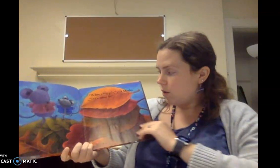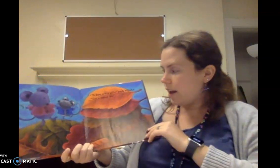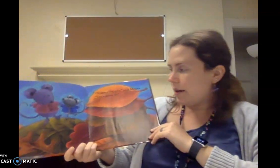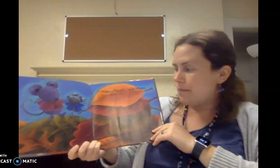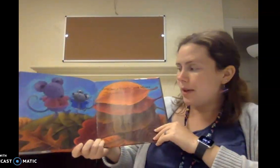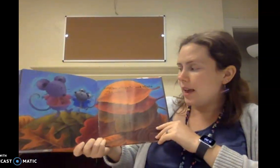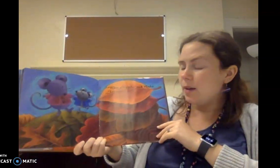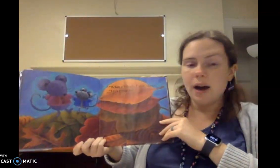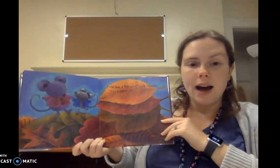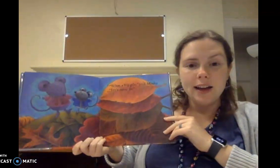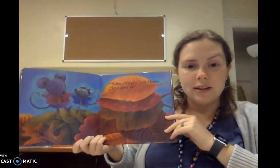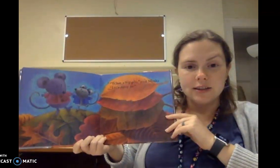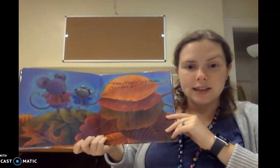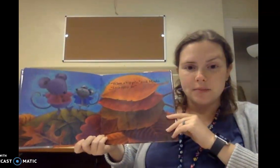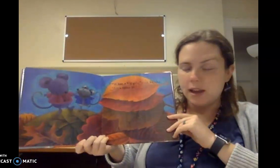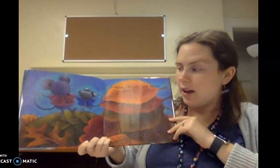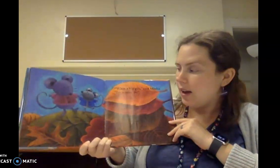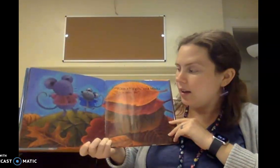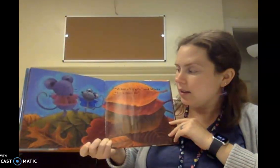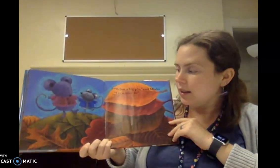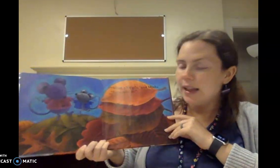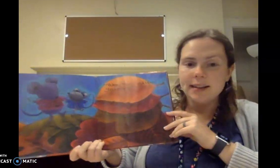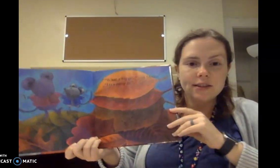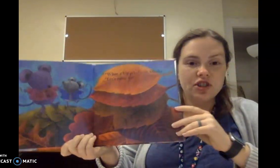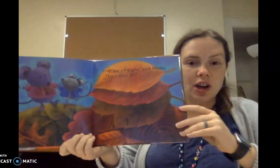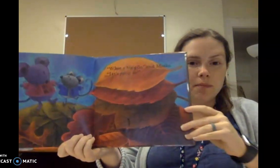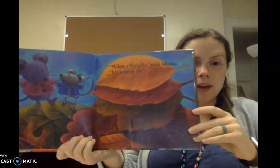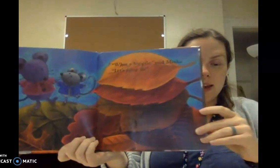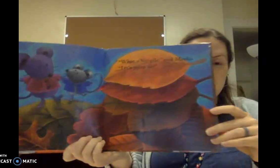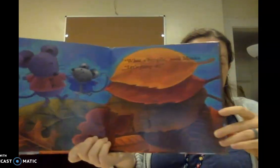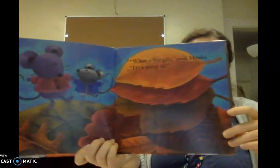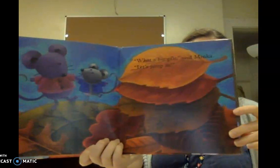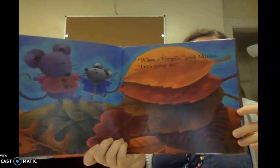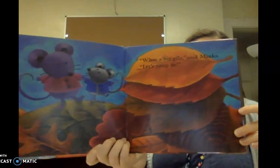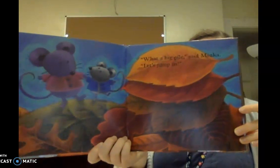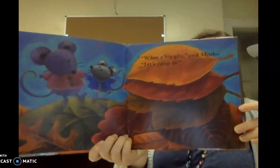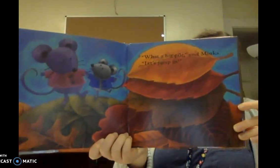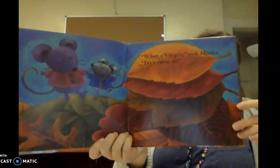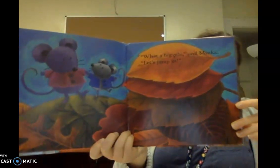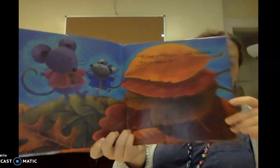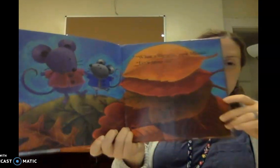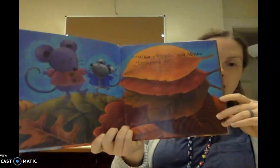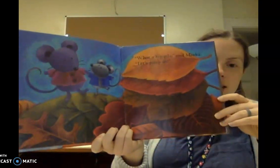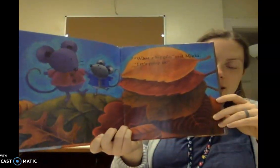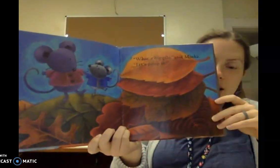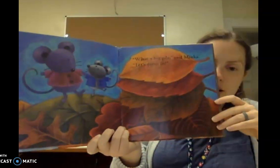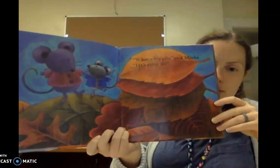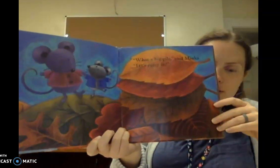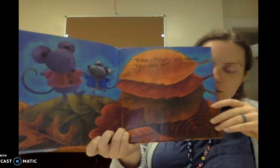What a big pile, said Minka. Let's jump in. You were right, they are going to jump